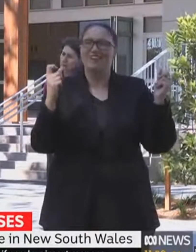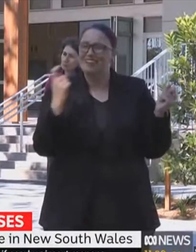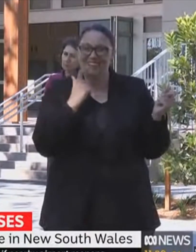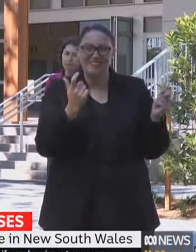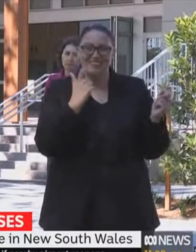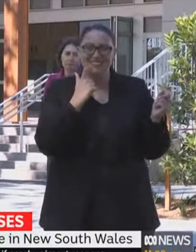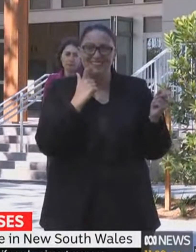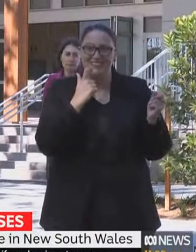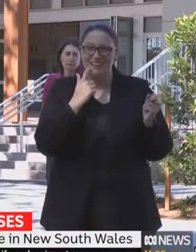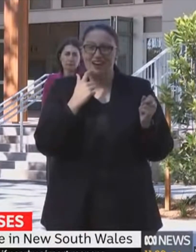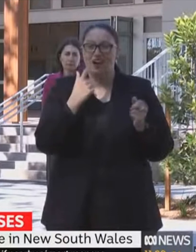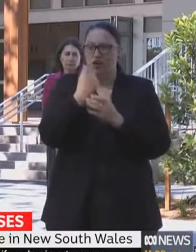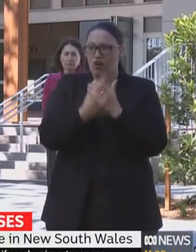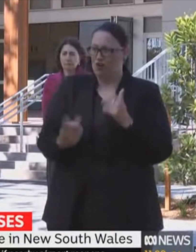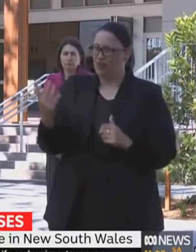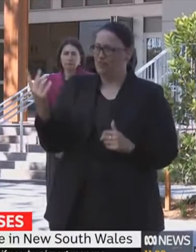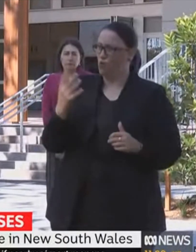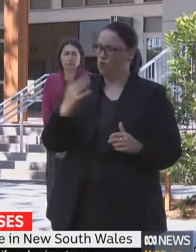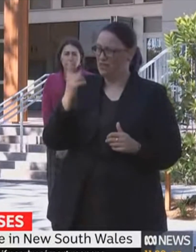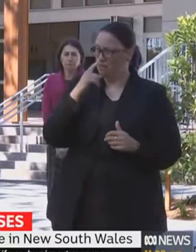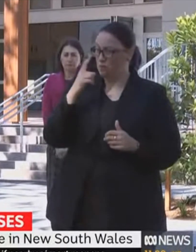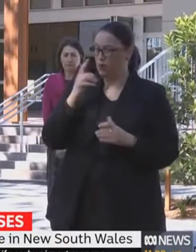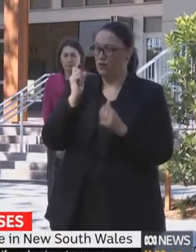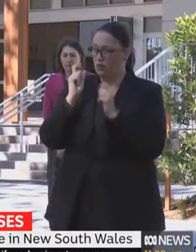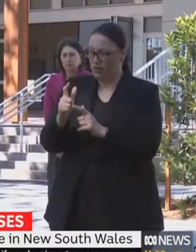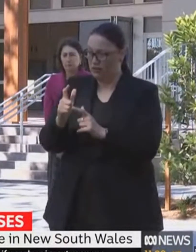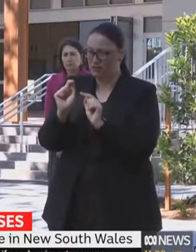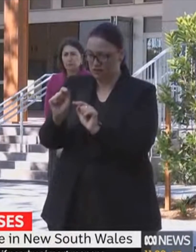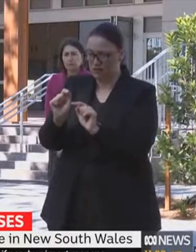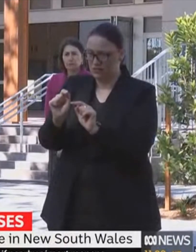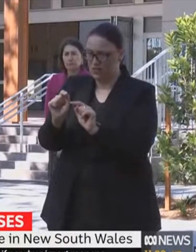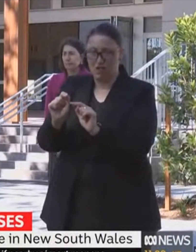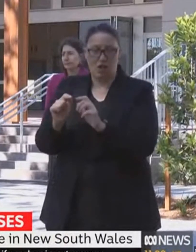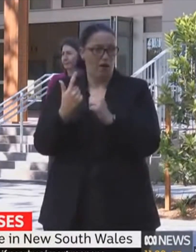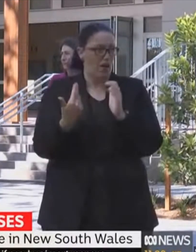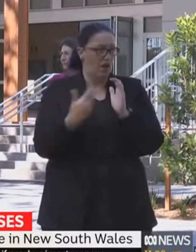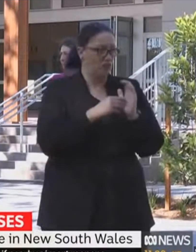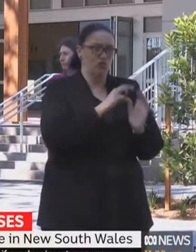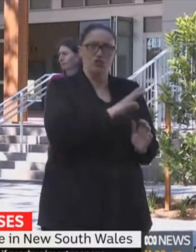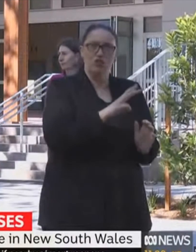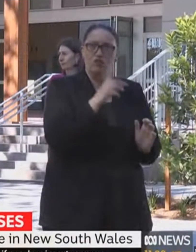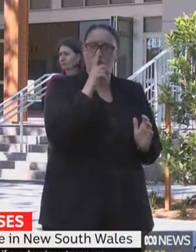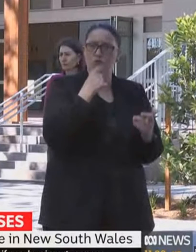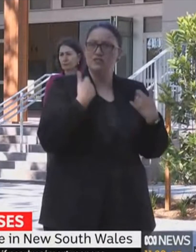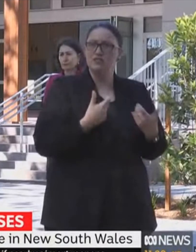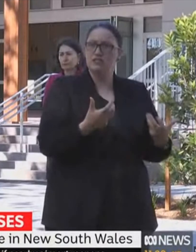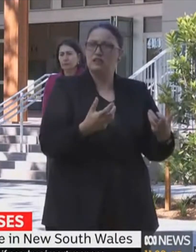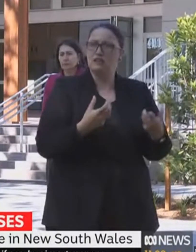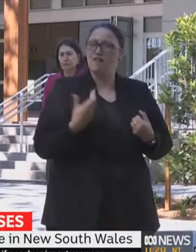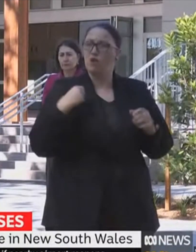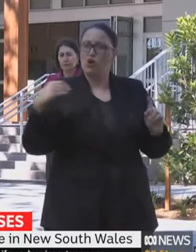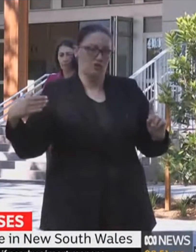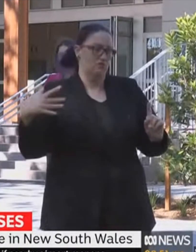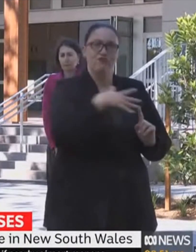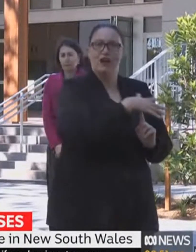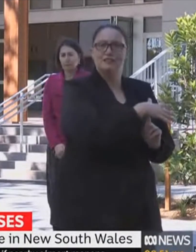spread. Once you get a seeding event, you then can infect many, many other people. And can I thank the community